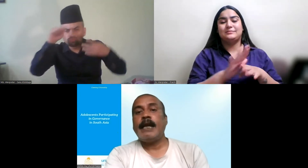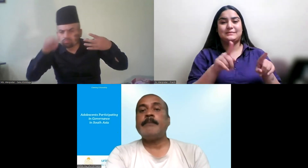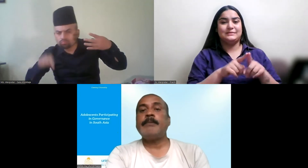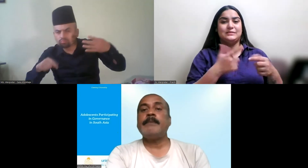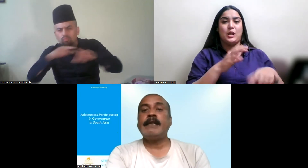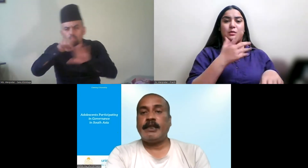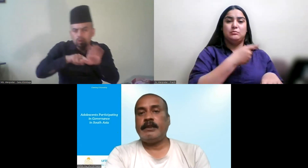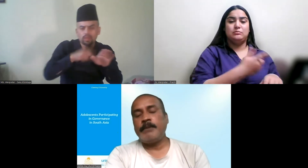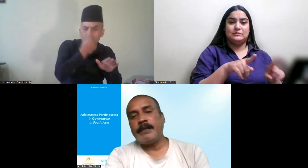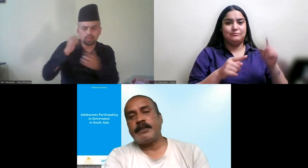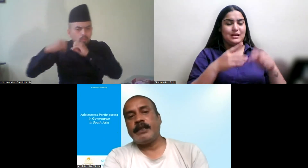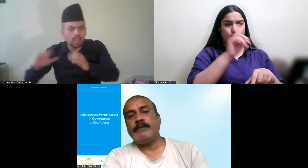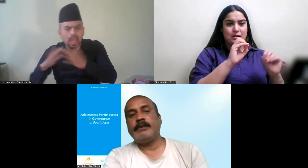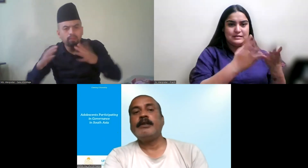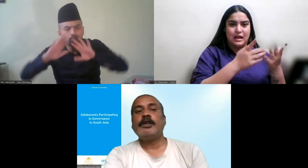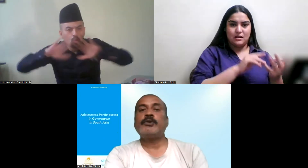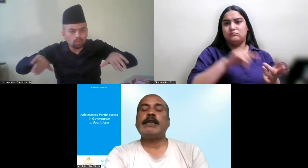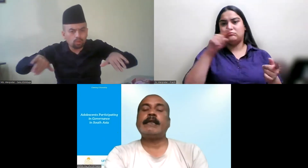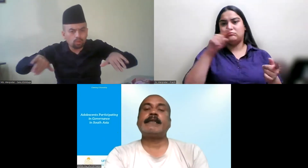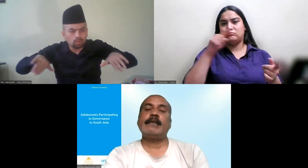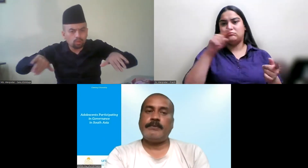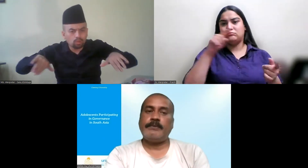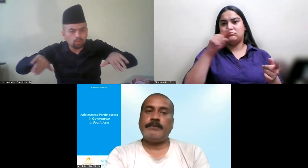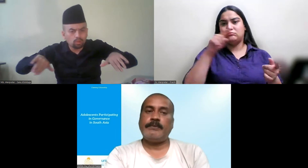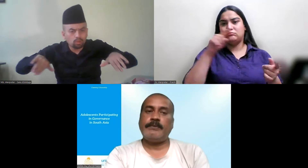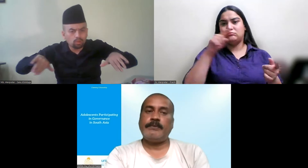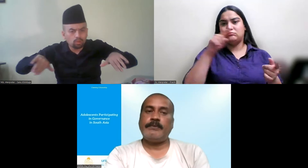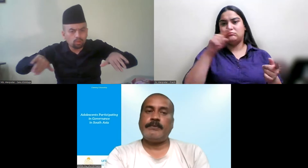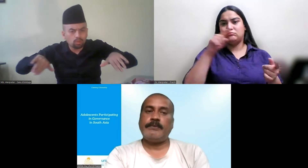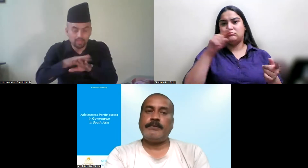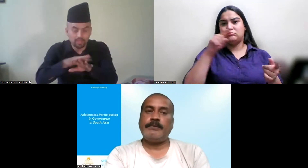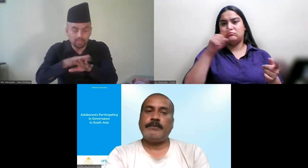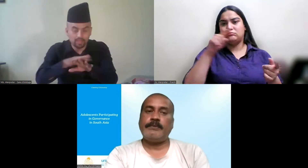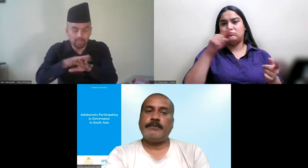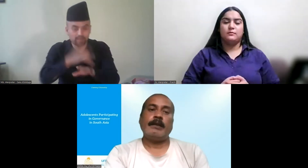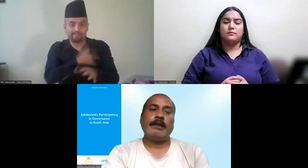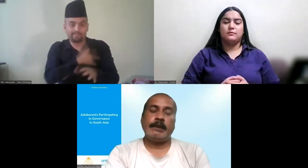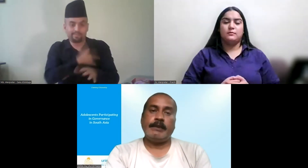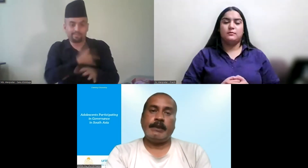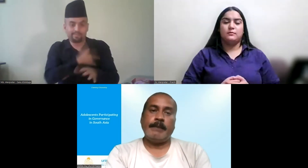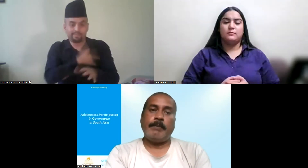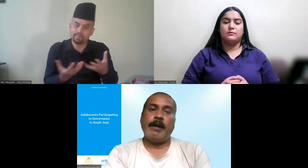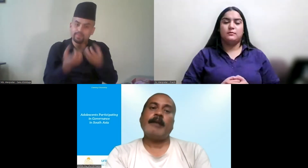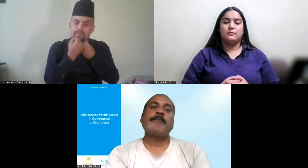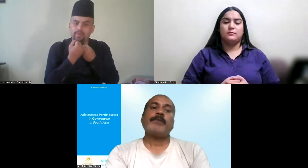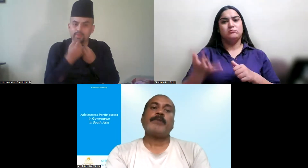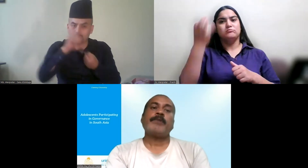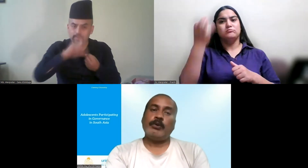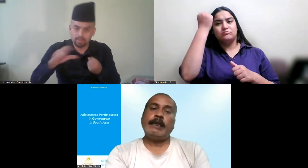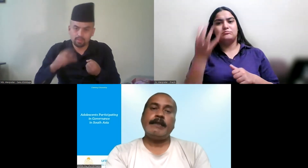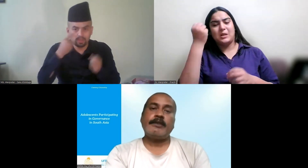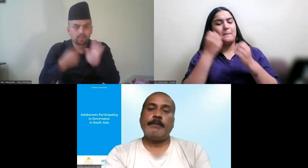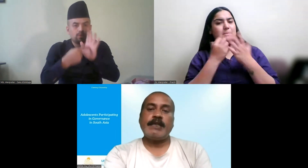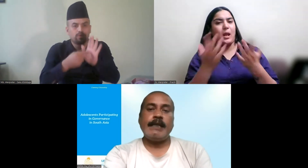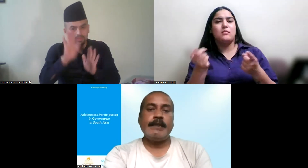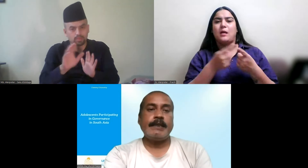level and implementation level to of achievements happening in Nepal. Though